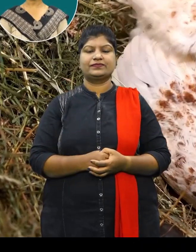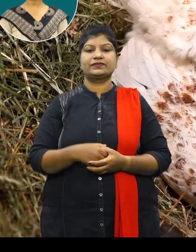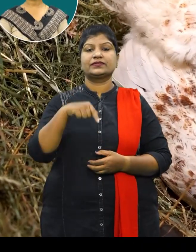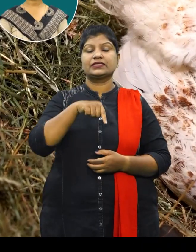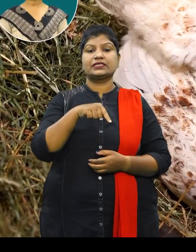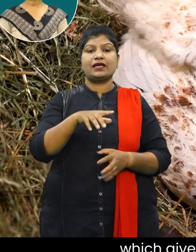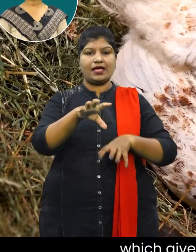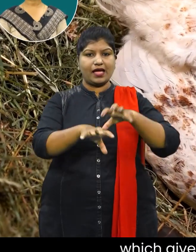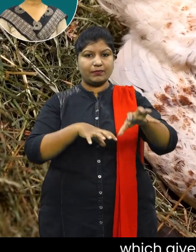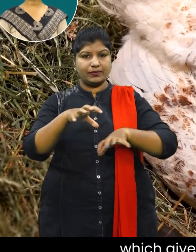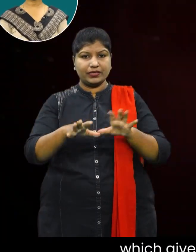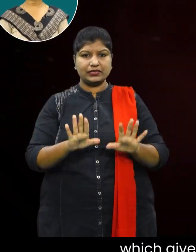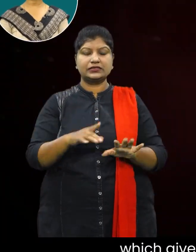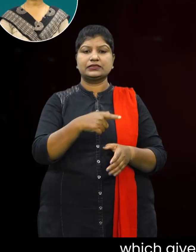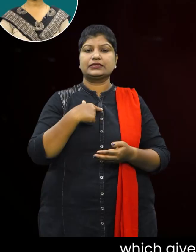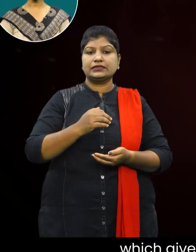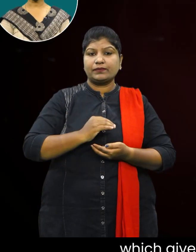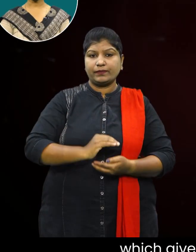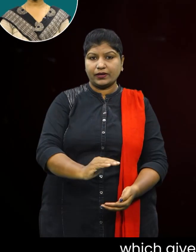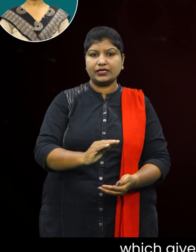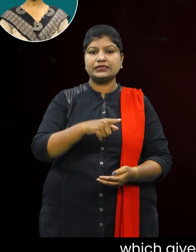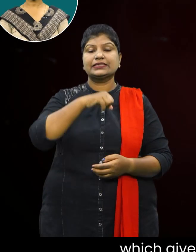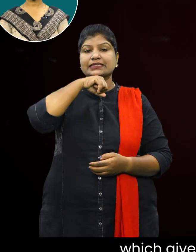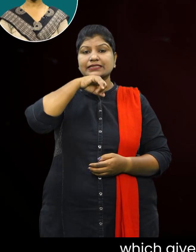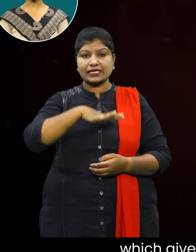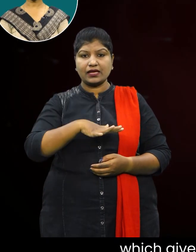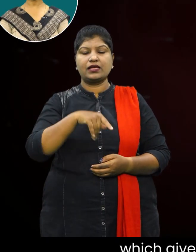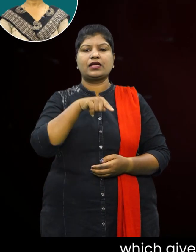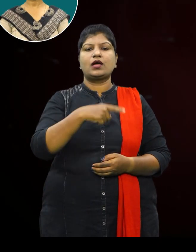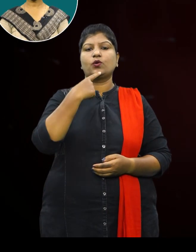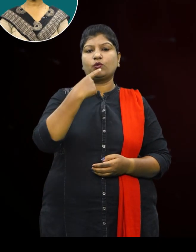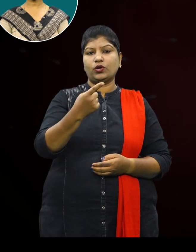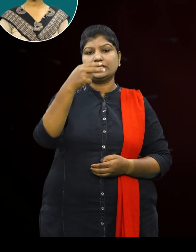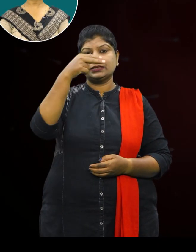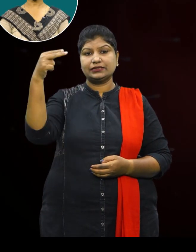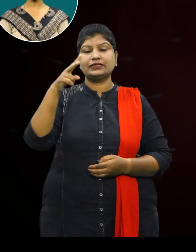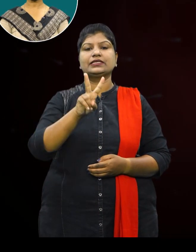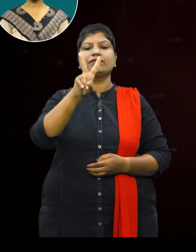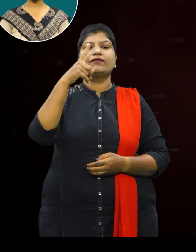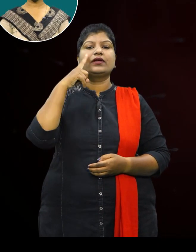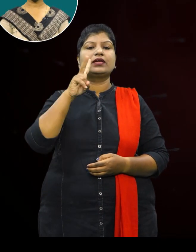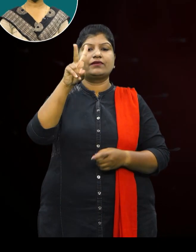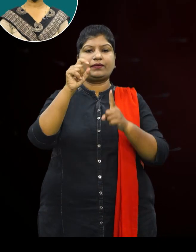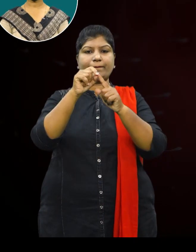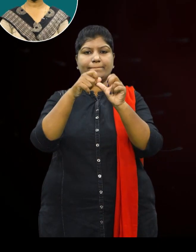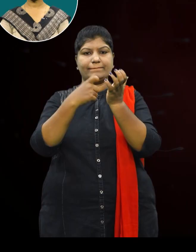The animals which give birth to young ones are called viviparous